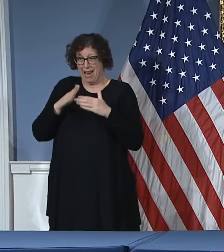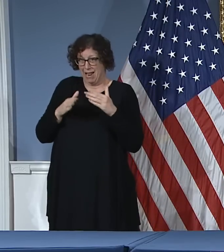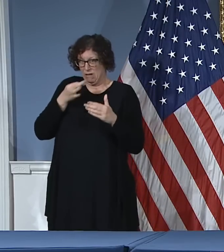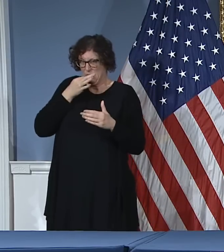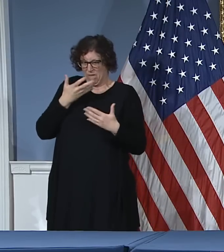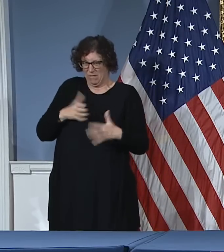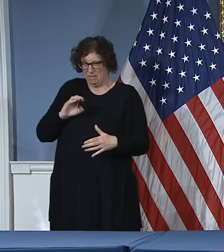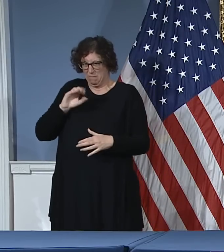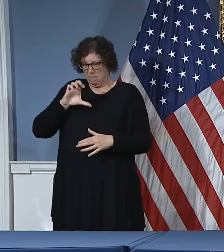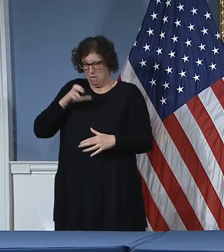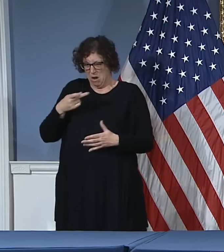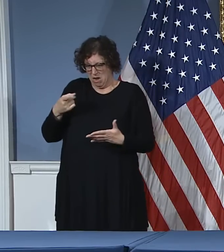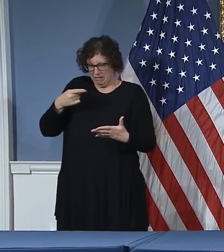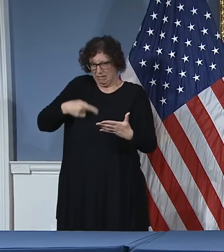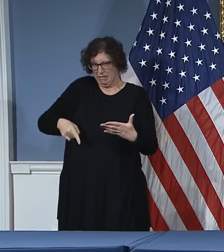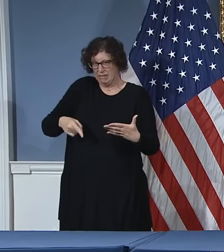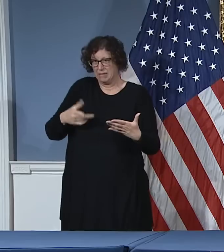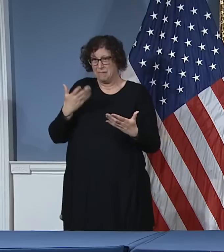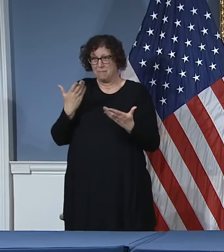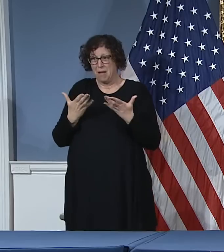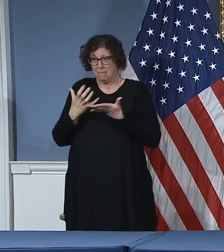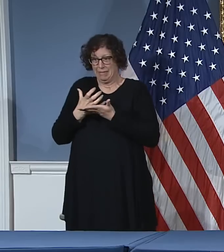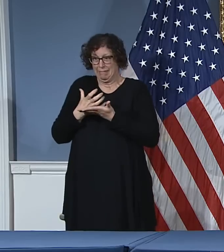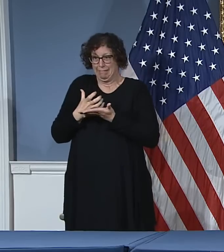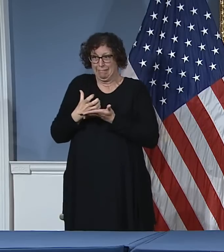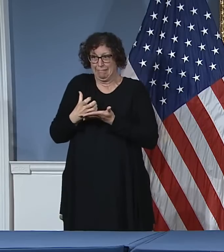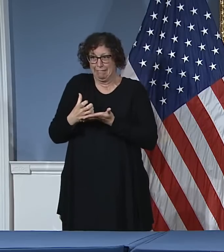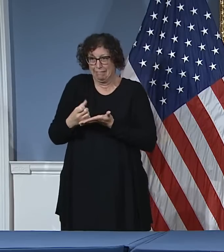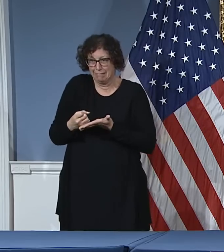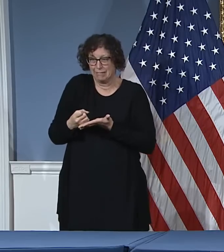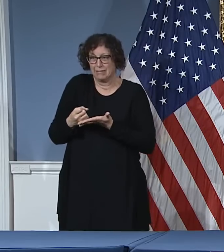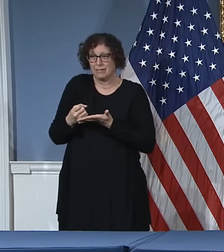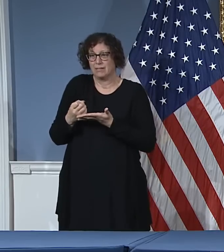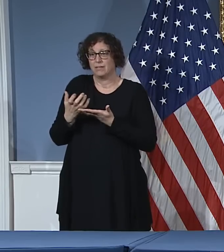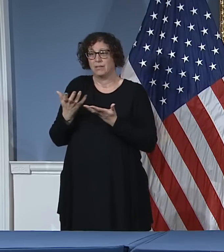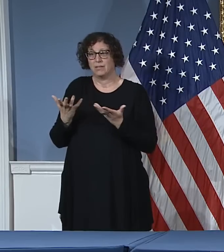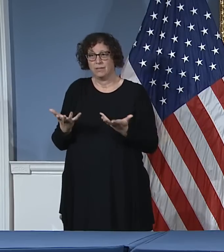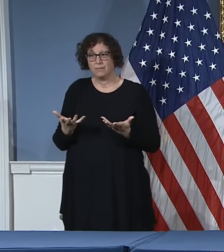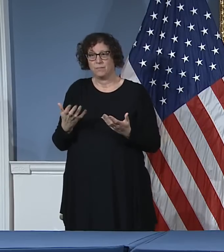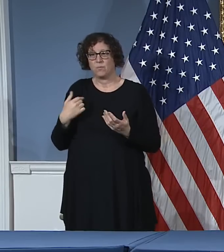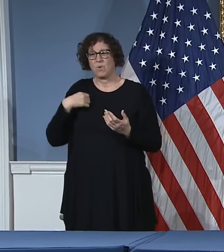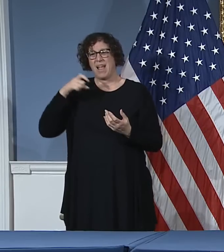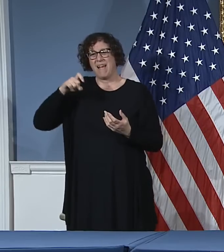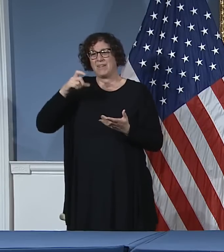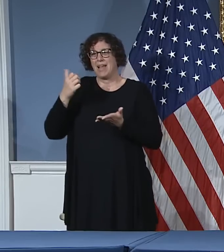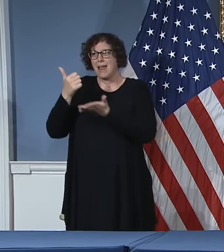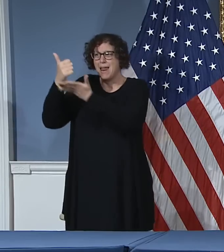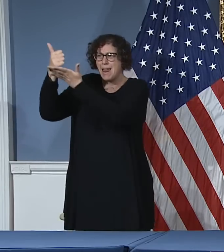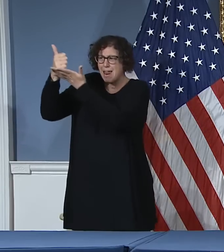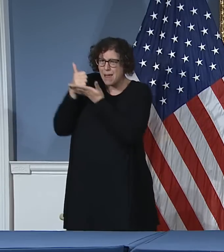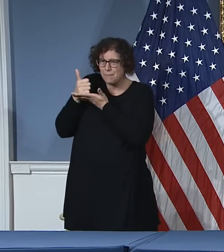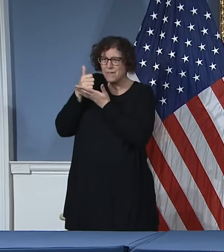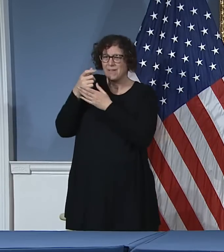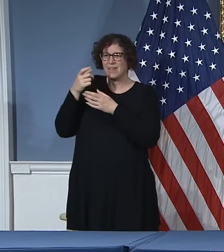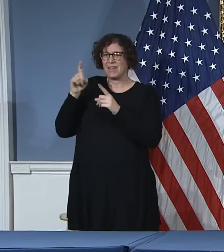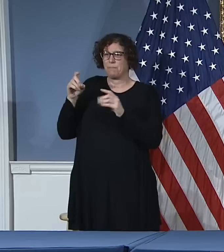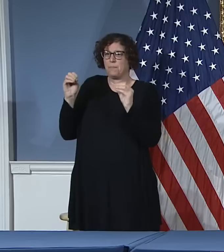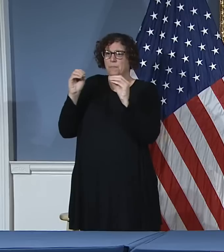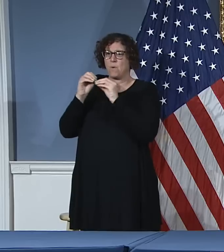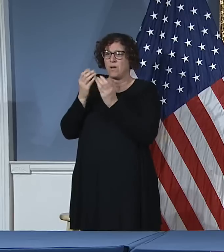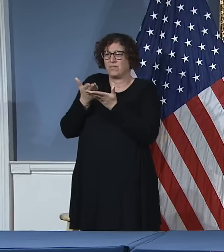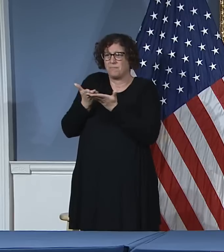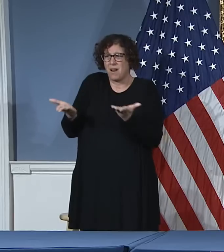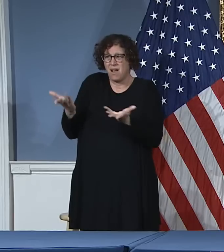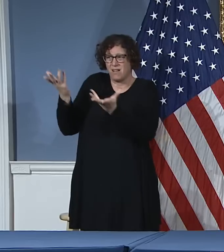expect tremendous difficulties in the first week of April if we don't get resupplied. So everything is changing by the day